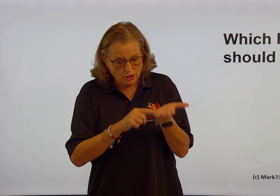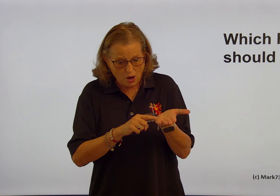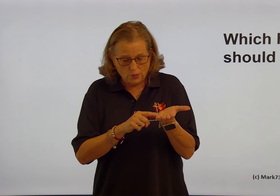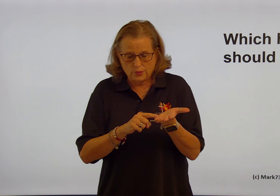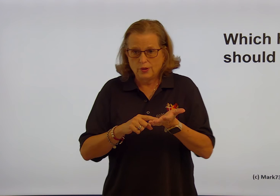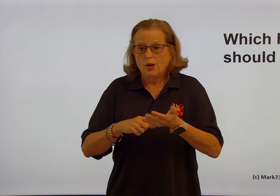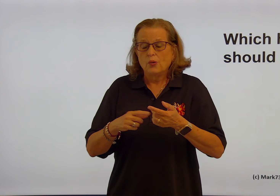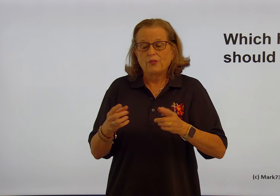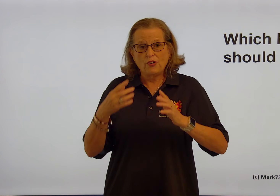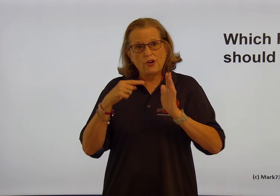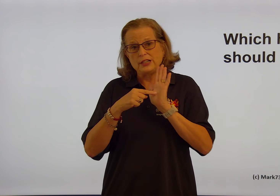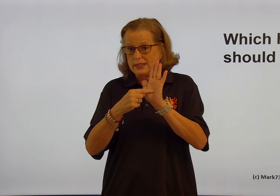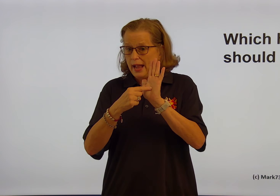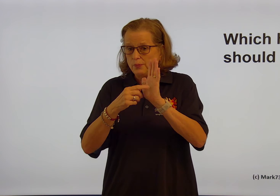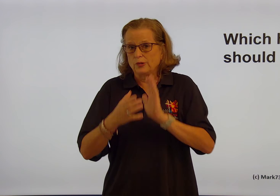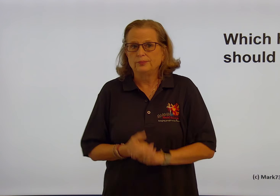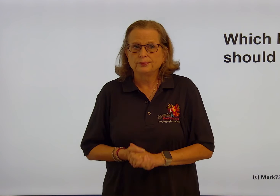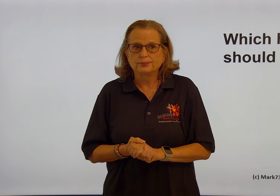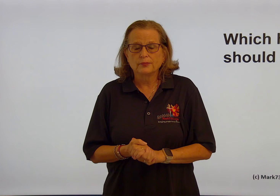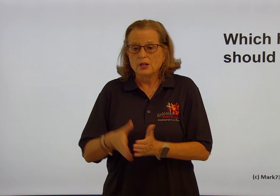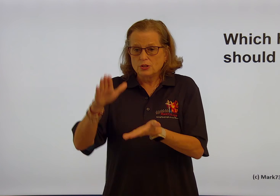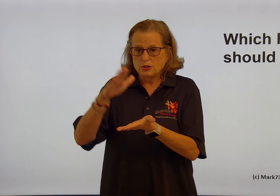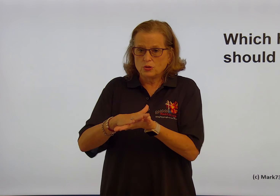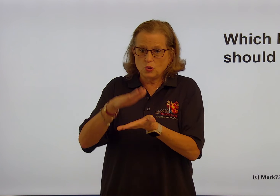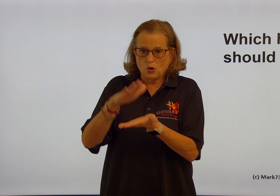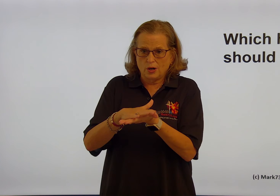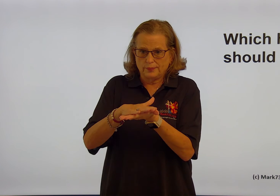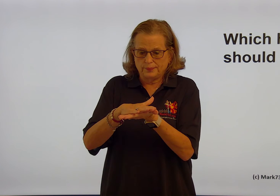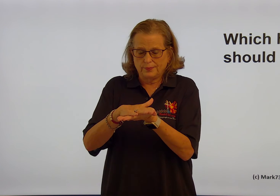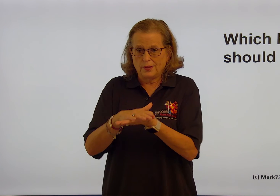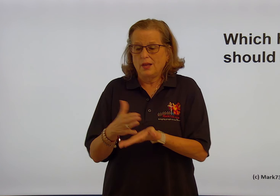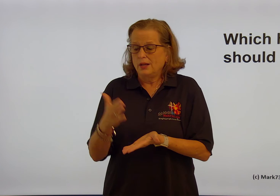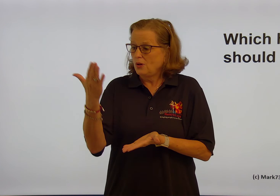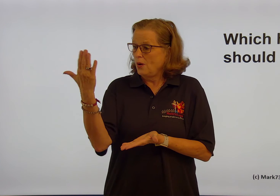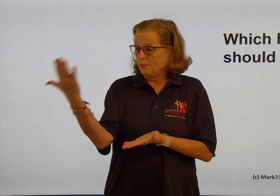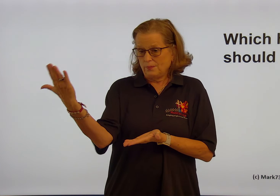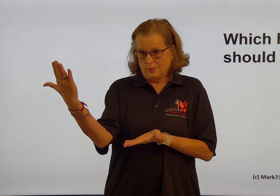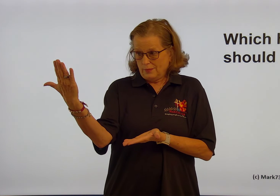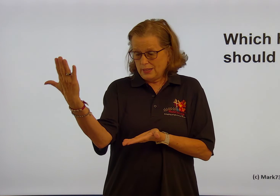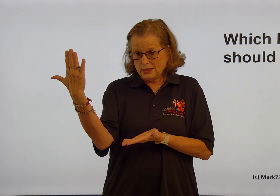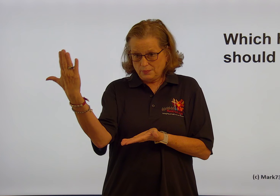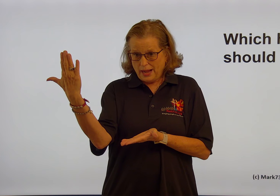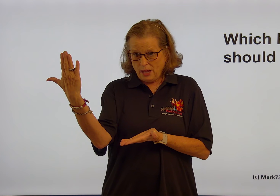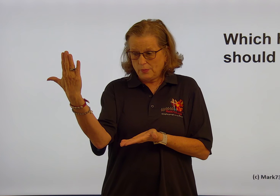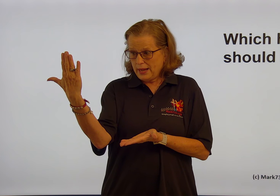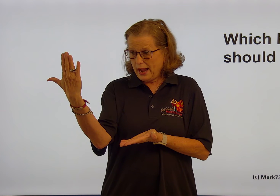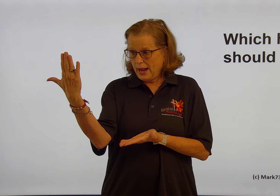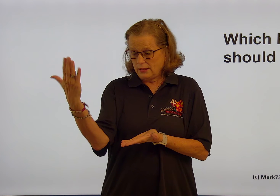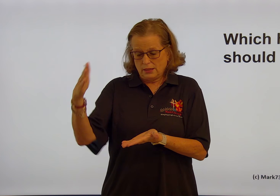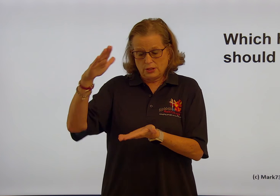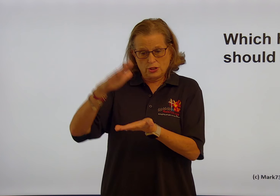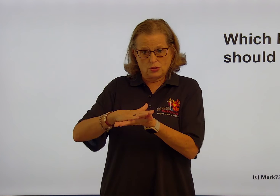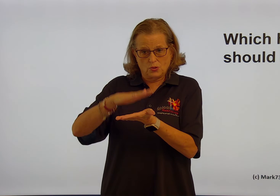So, for example, four. So this is my dominant hand, four.